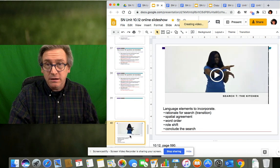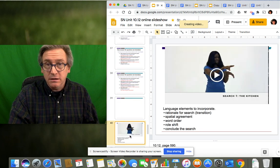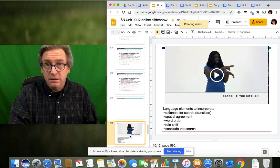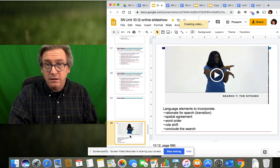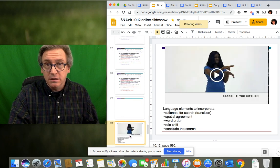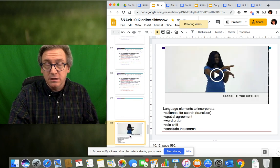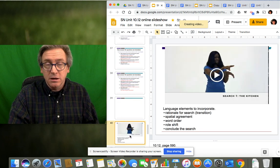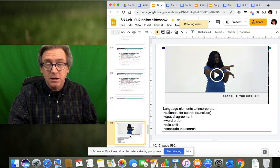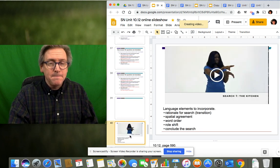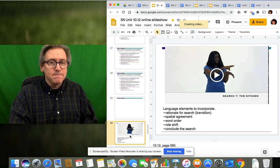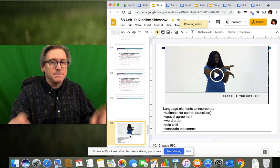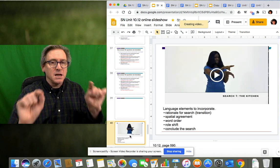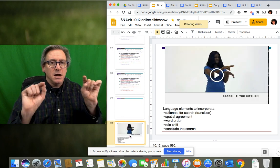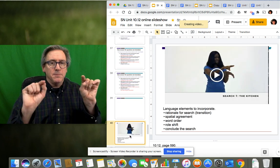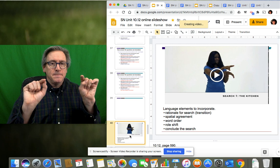Then